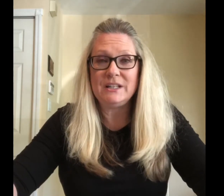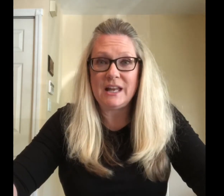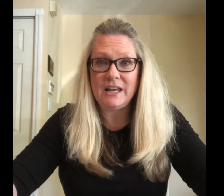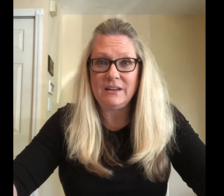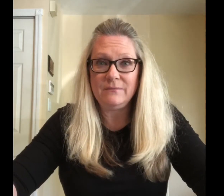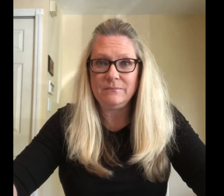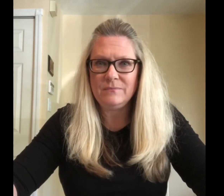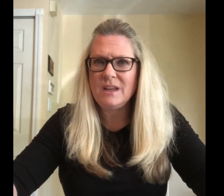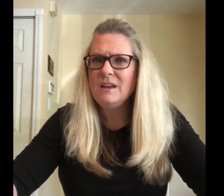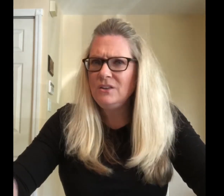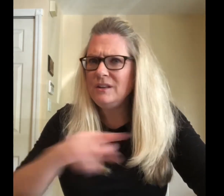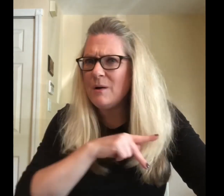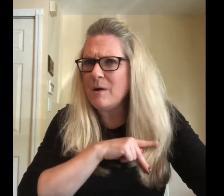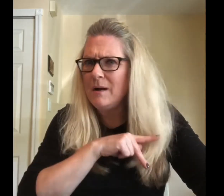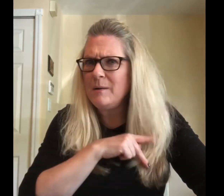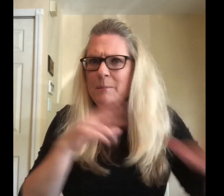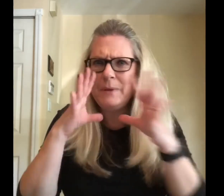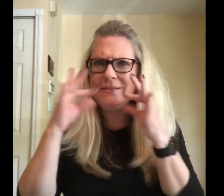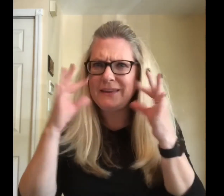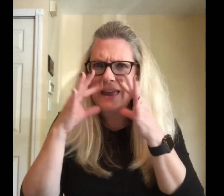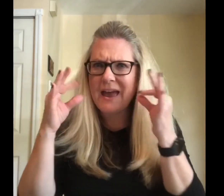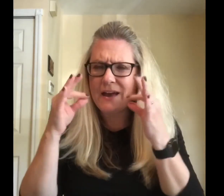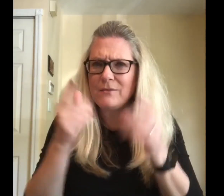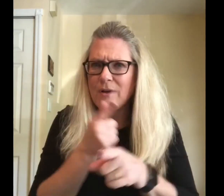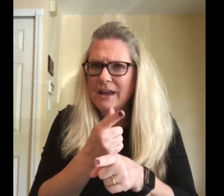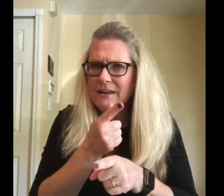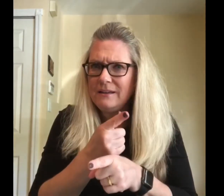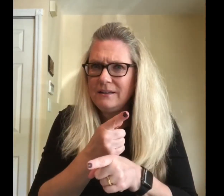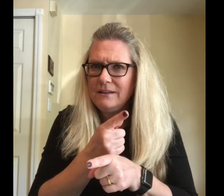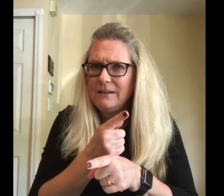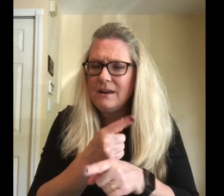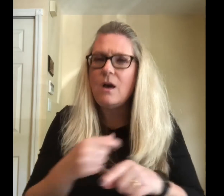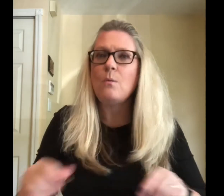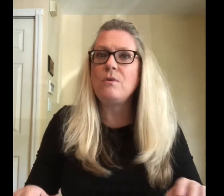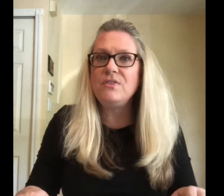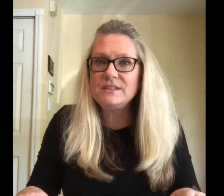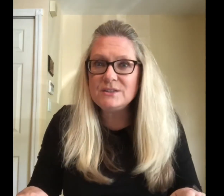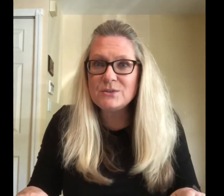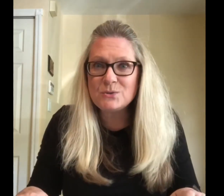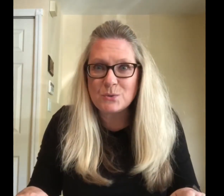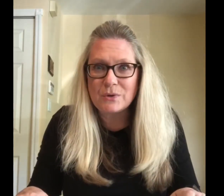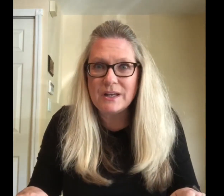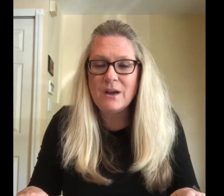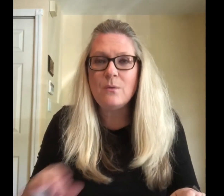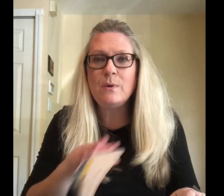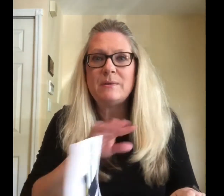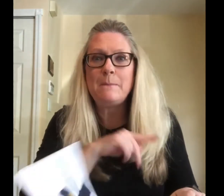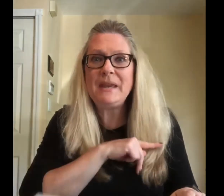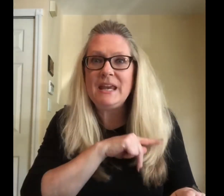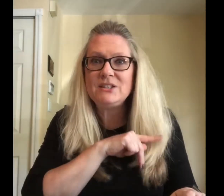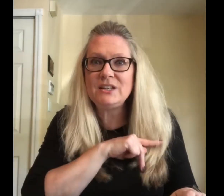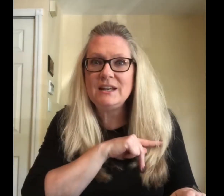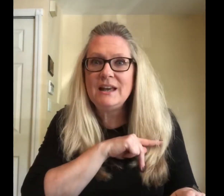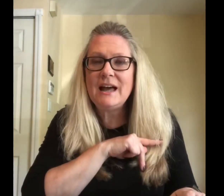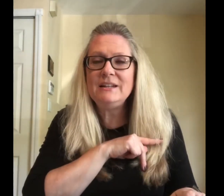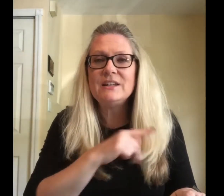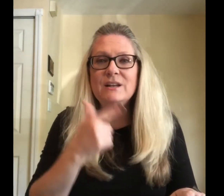today. You know Pete the cat, right? Well, this is a story with Pete, and he's getting ready for